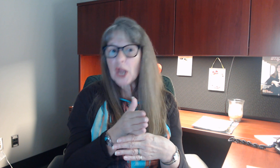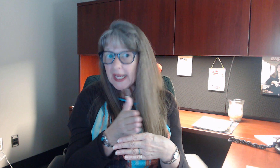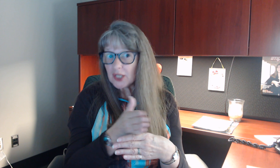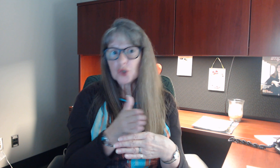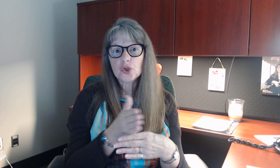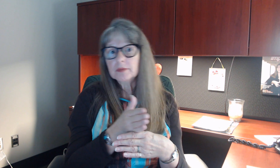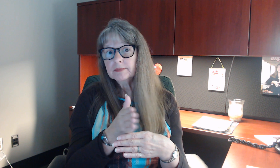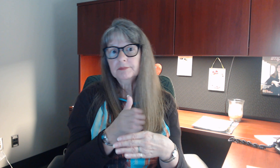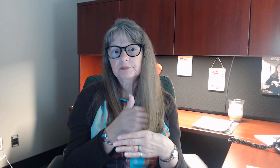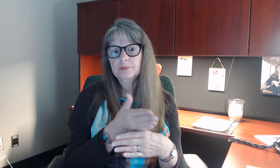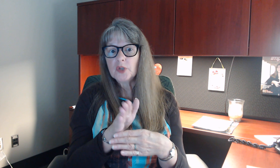Change.